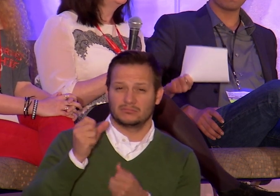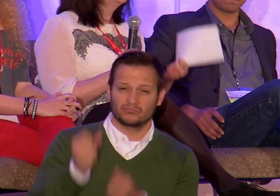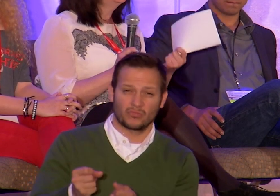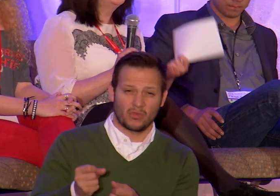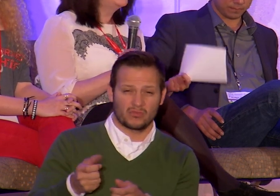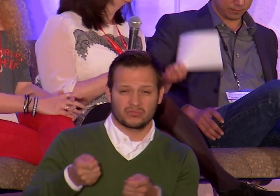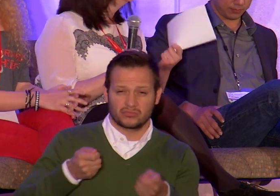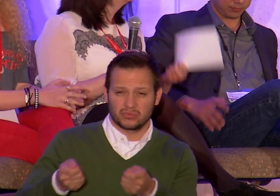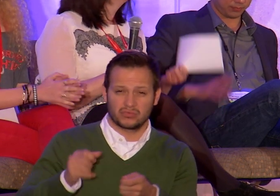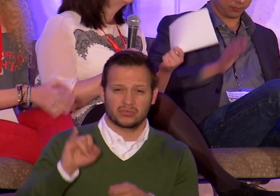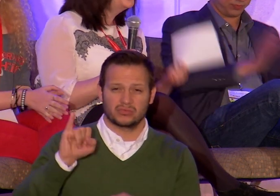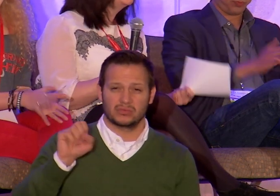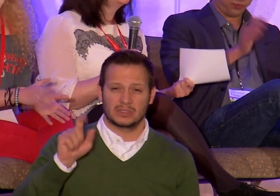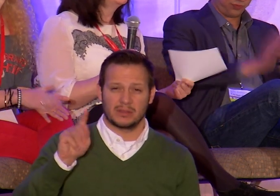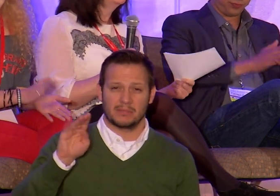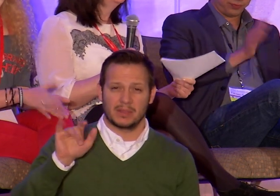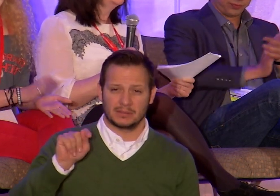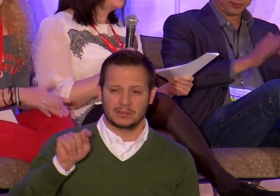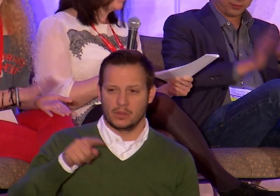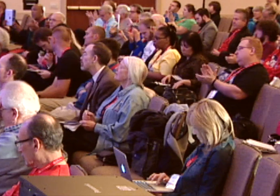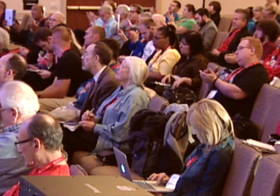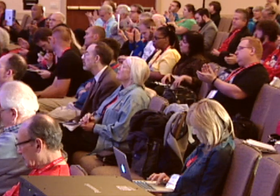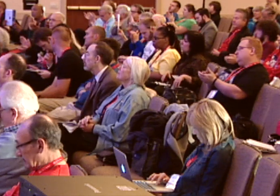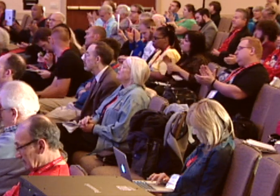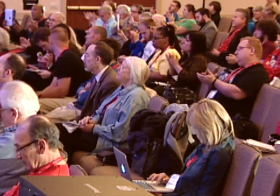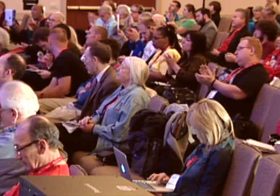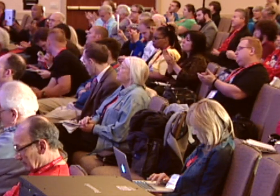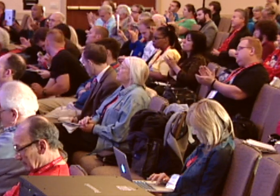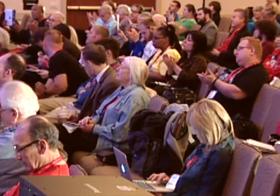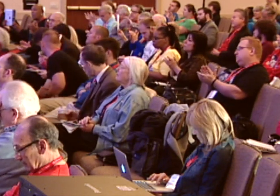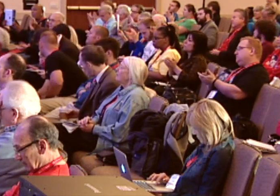rule. That is for certain.